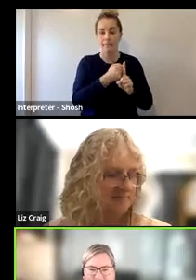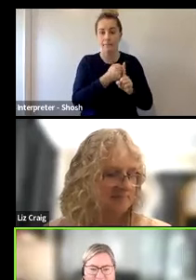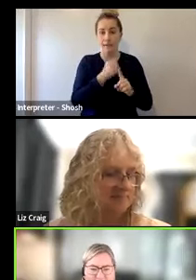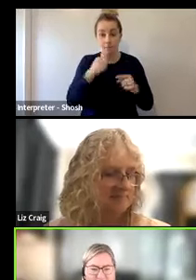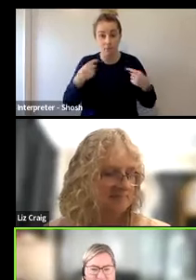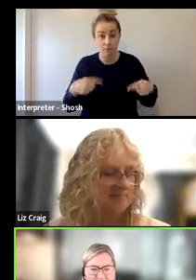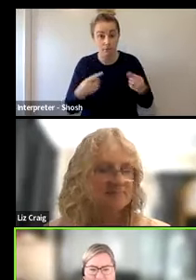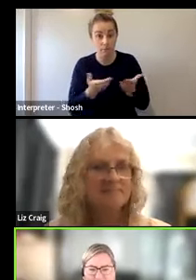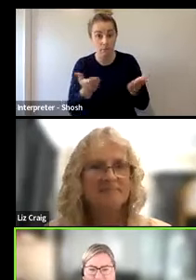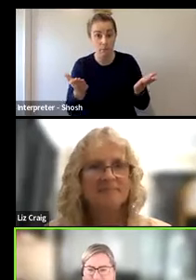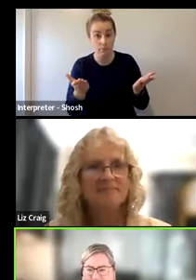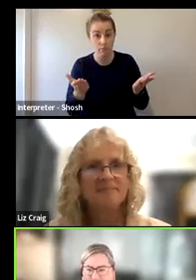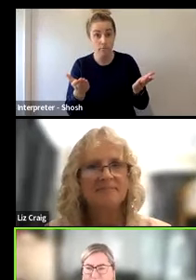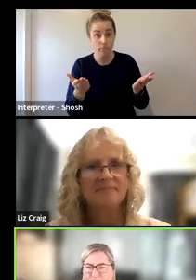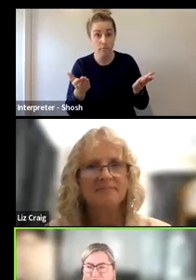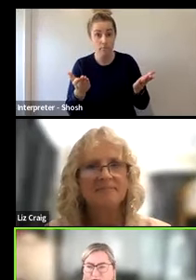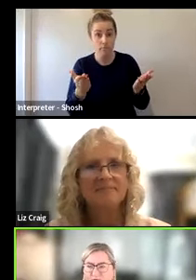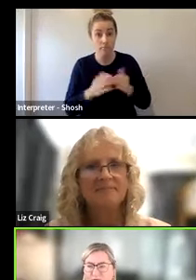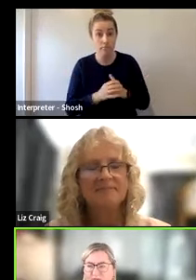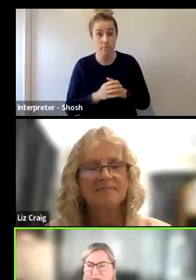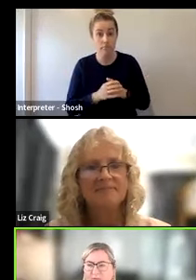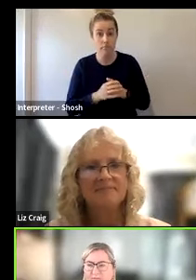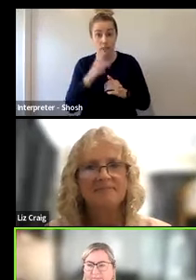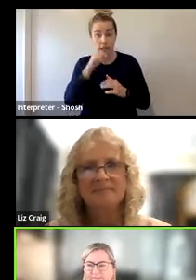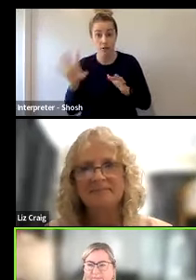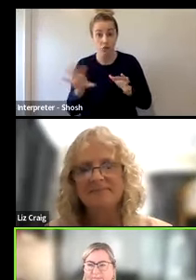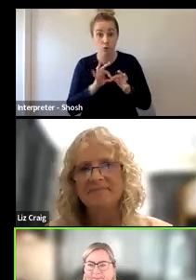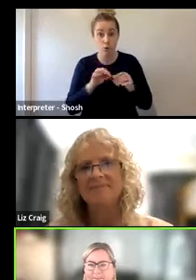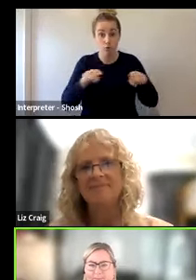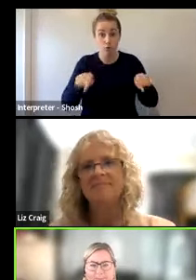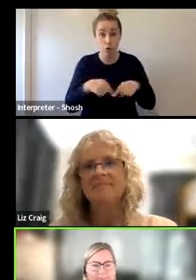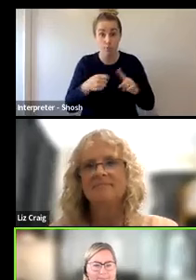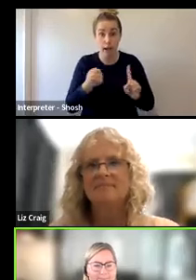she is able to join the room.